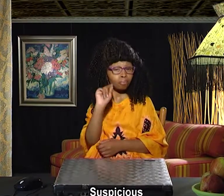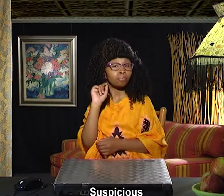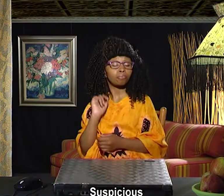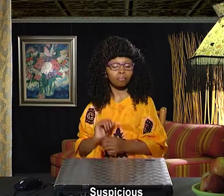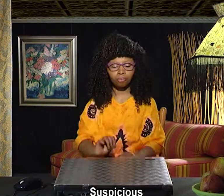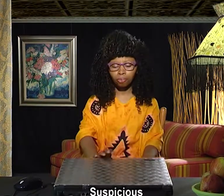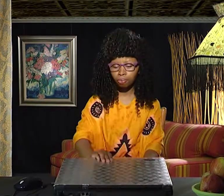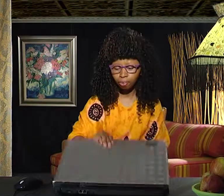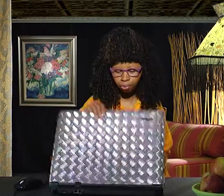Suspicious.